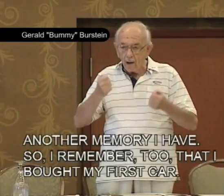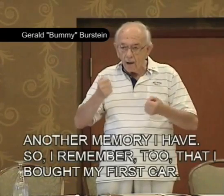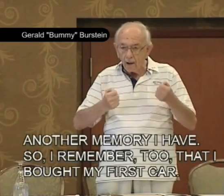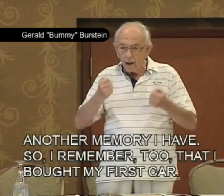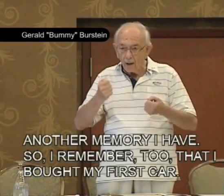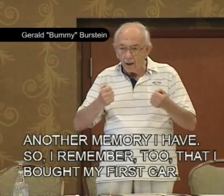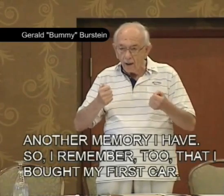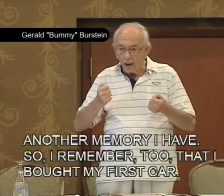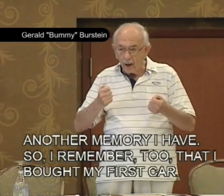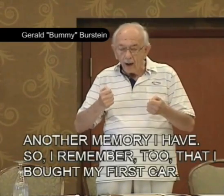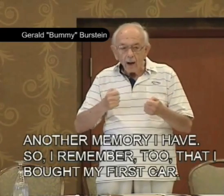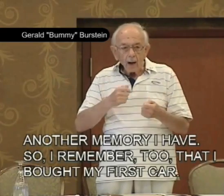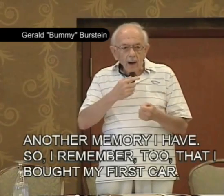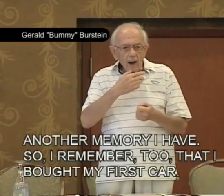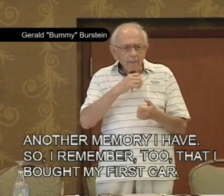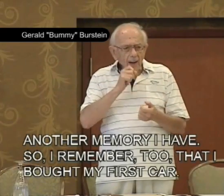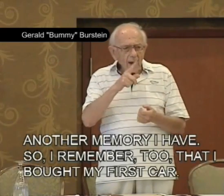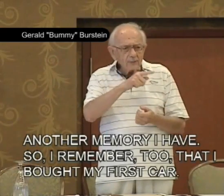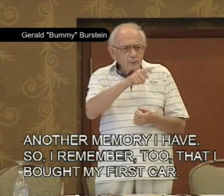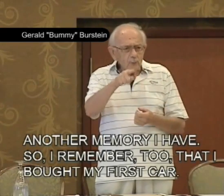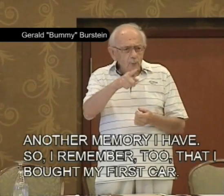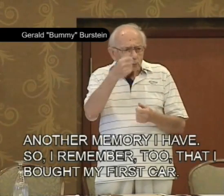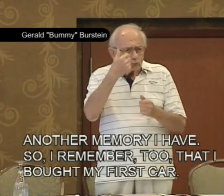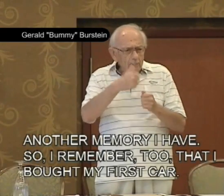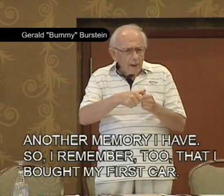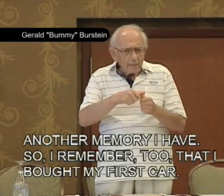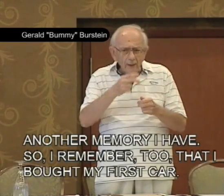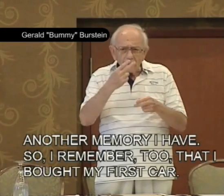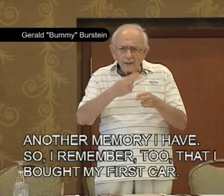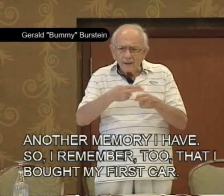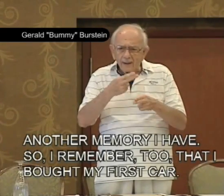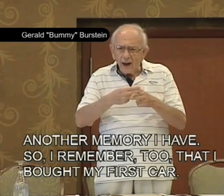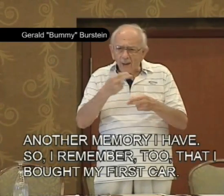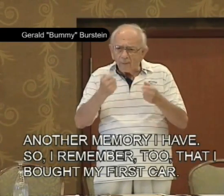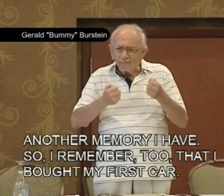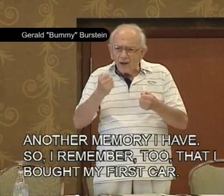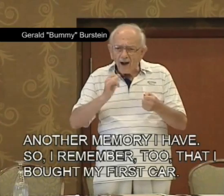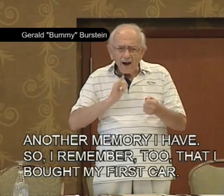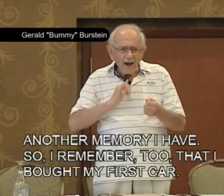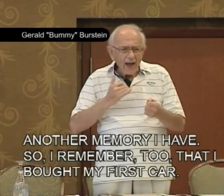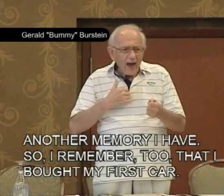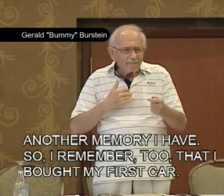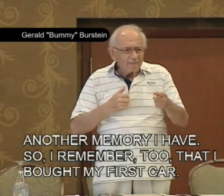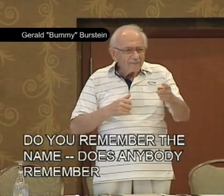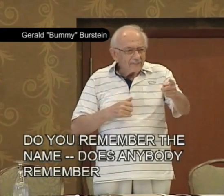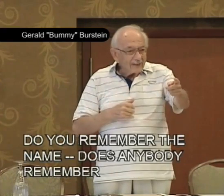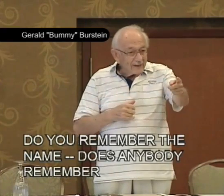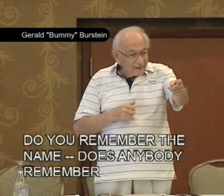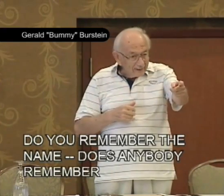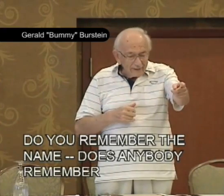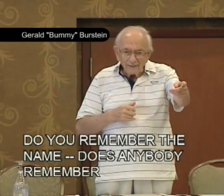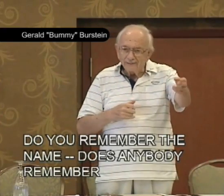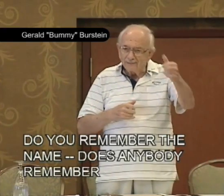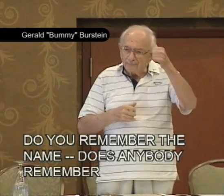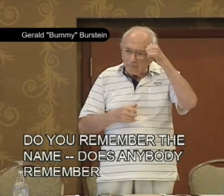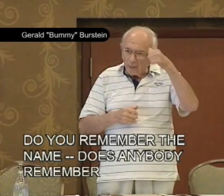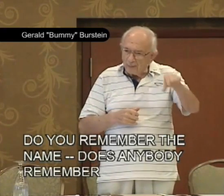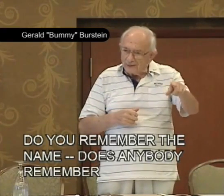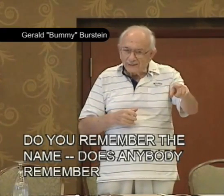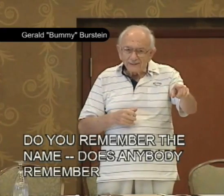oh and I remember too that I bought my first car do you remember of the name does anybody remember the name of the car that I had